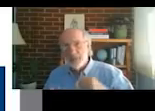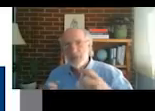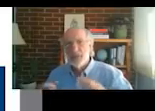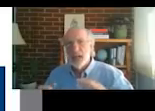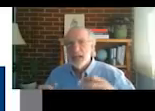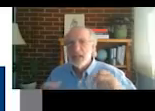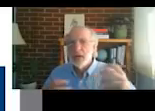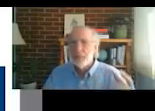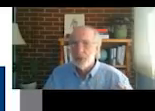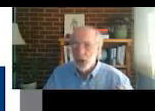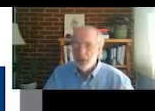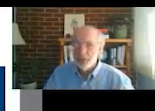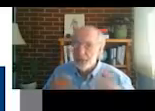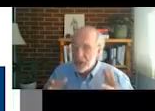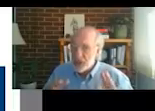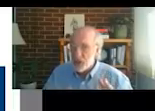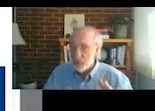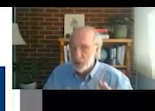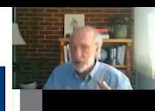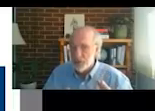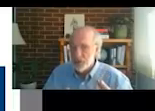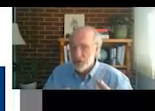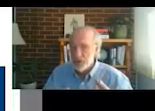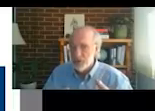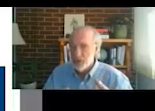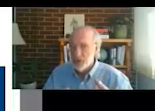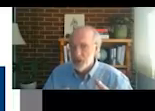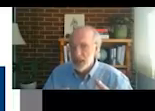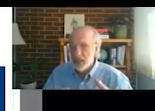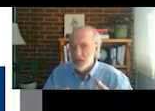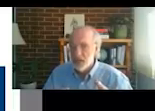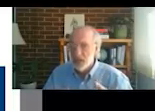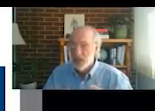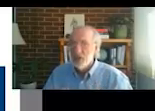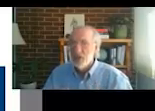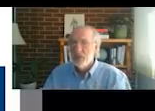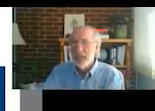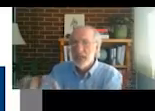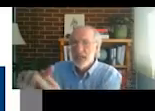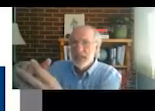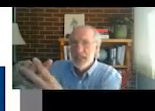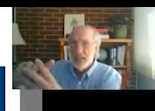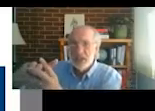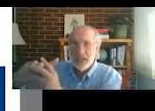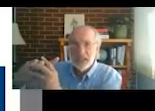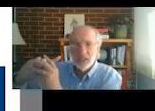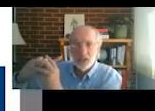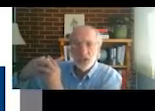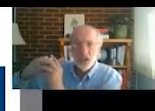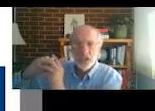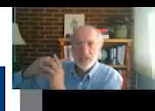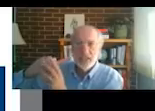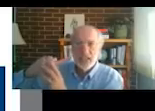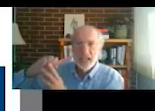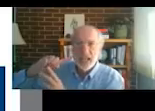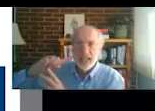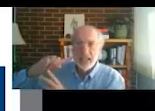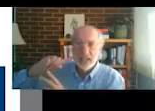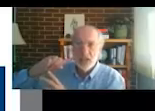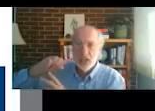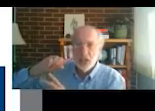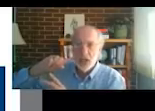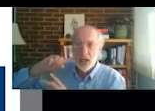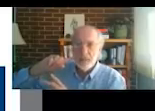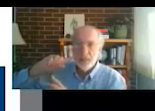in and provide a prompt, a physical prompt for the child. So you may take their hand and gently guide